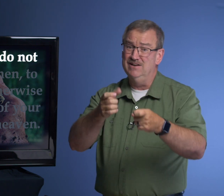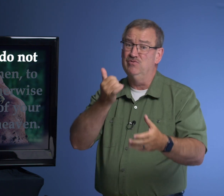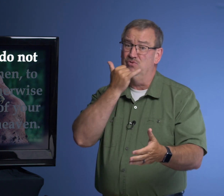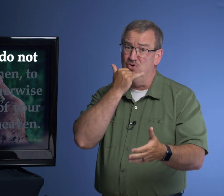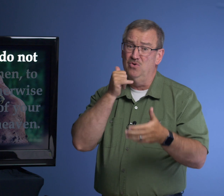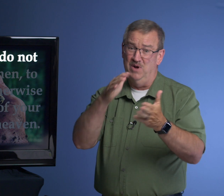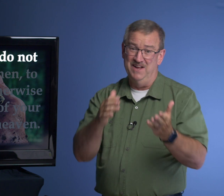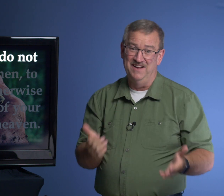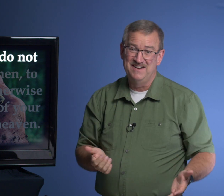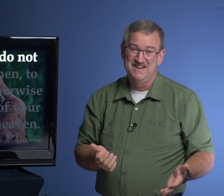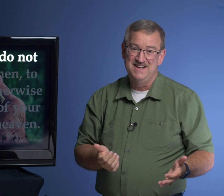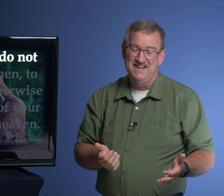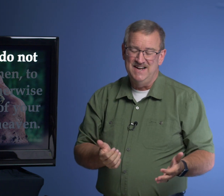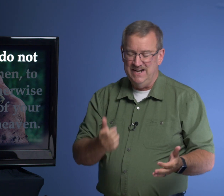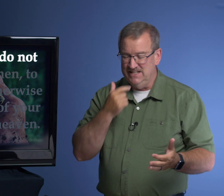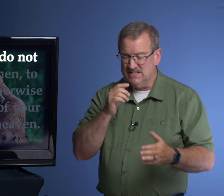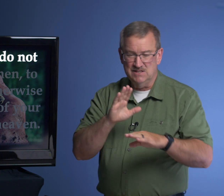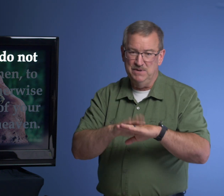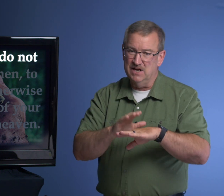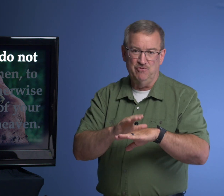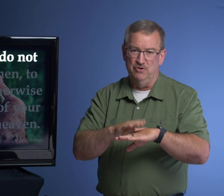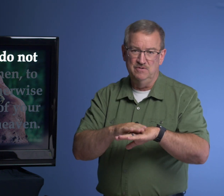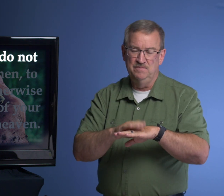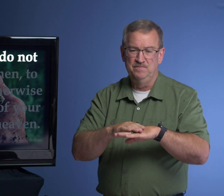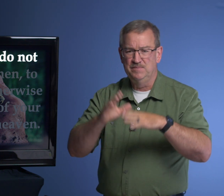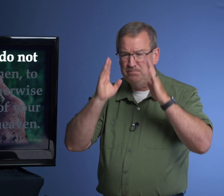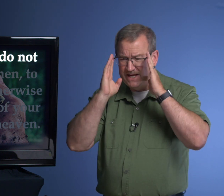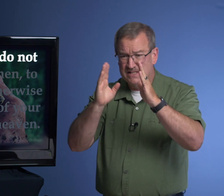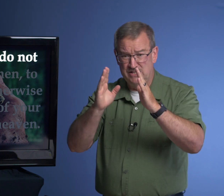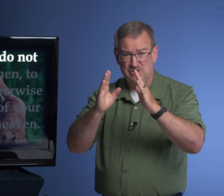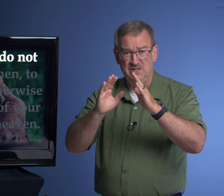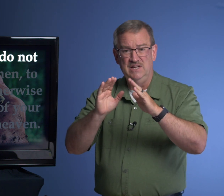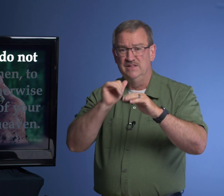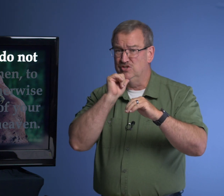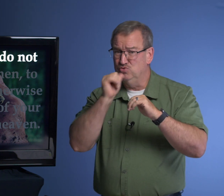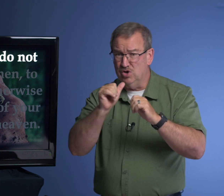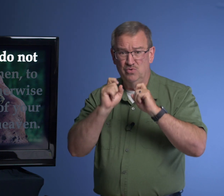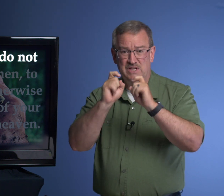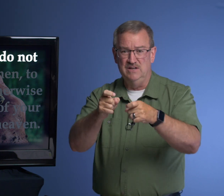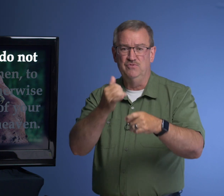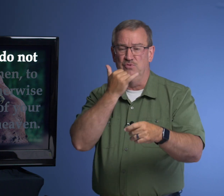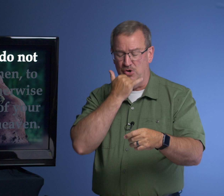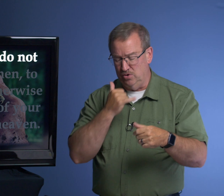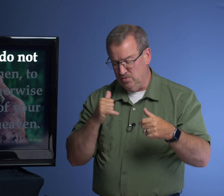give wrong way. And he says, be careful. Pay attention that you don't give the wrong